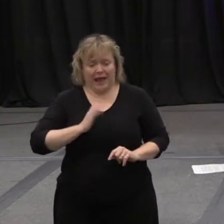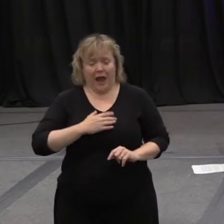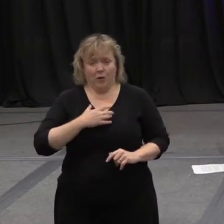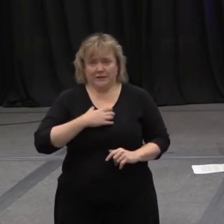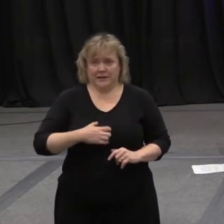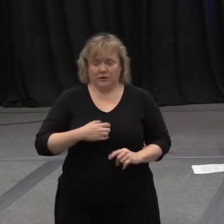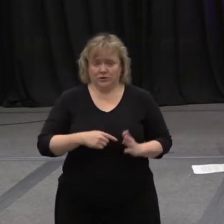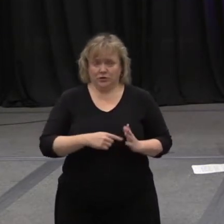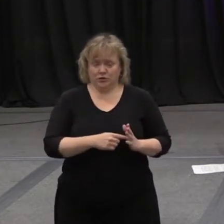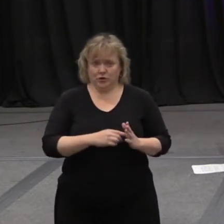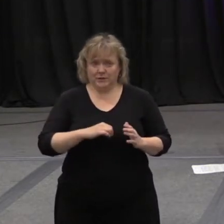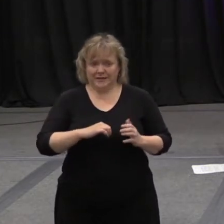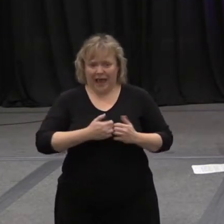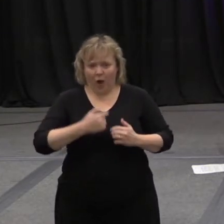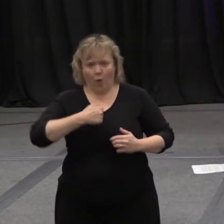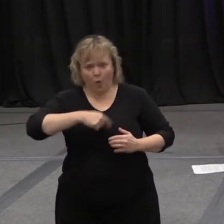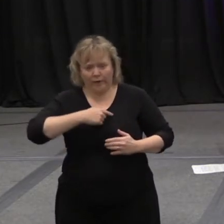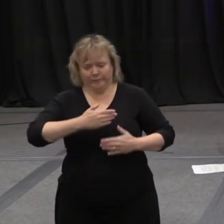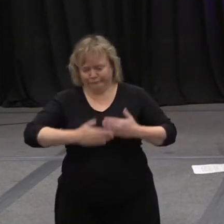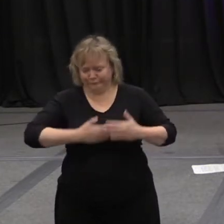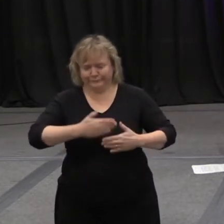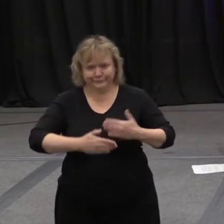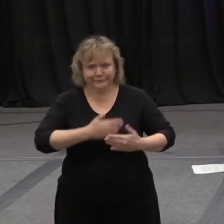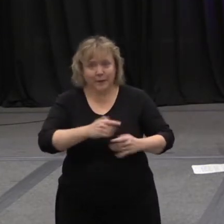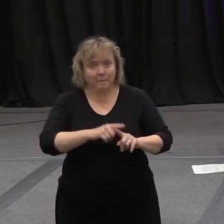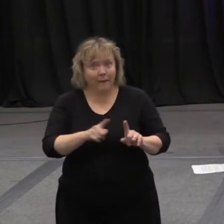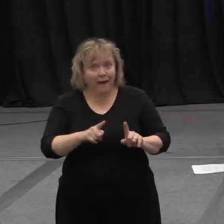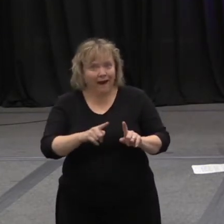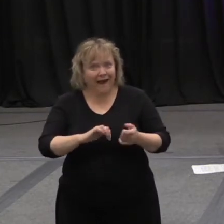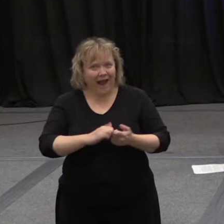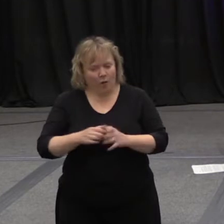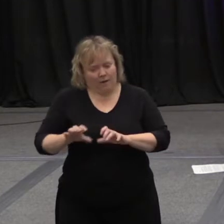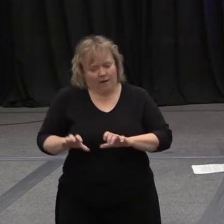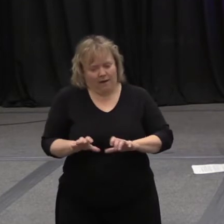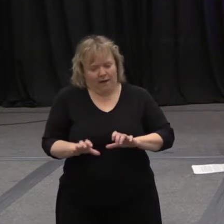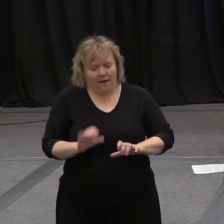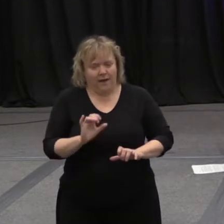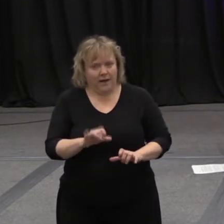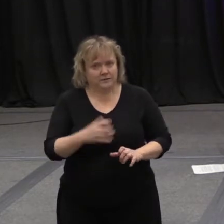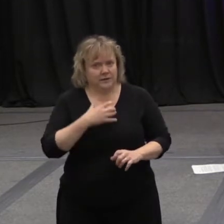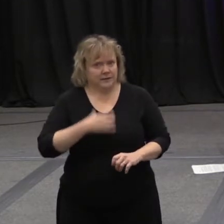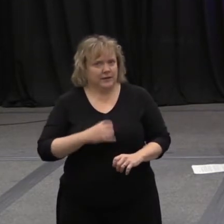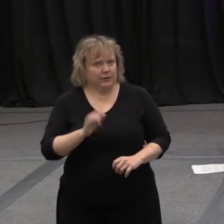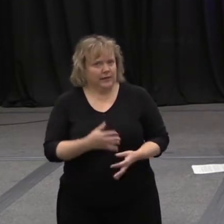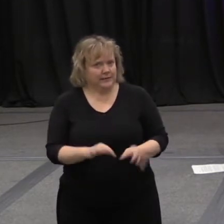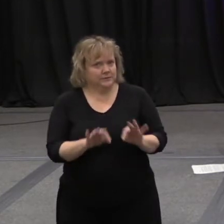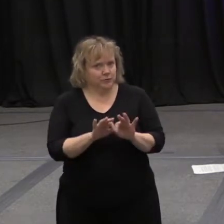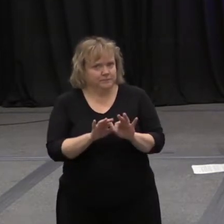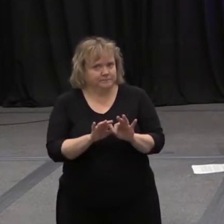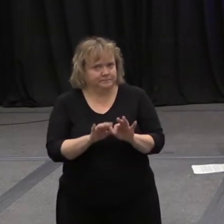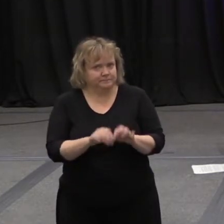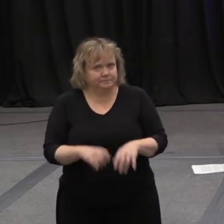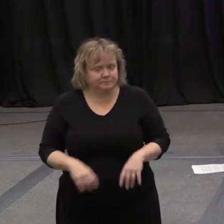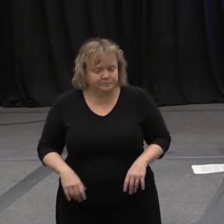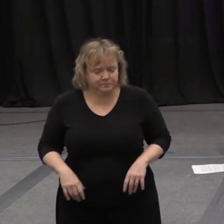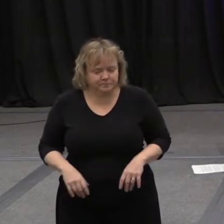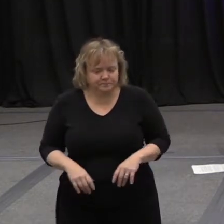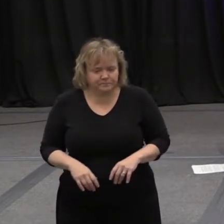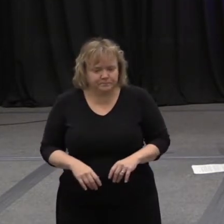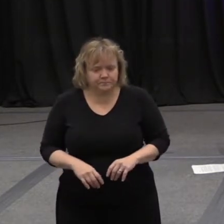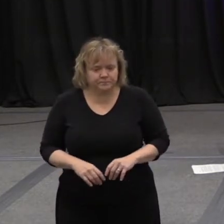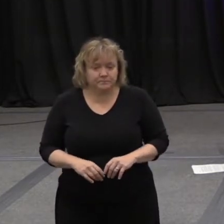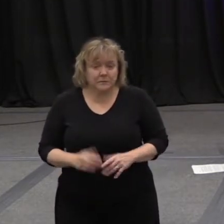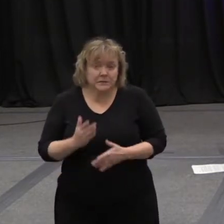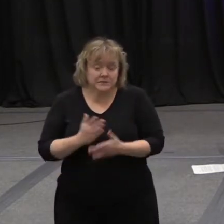exercise that desire, that really matters. And so many people have